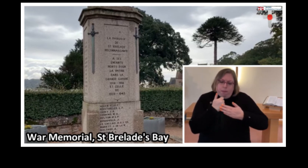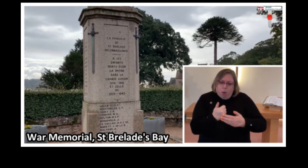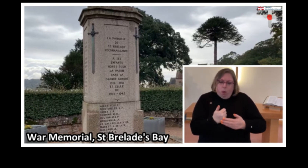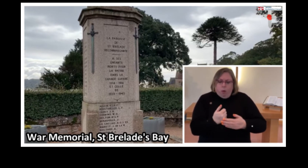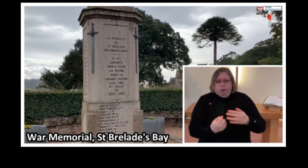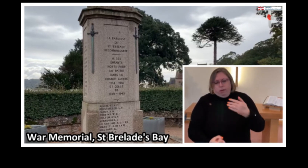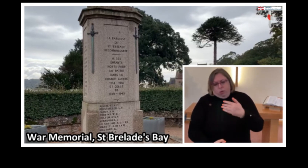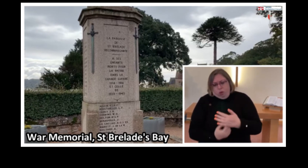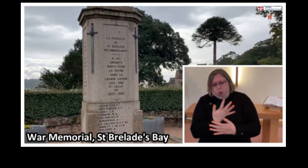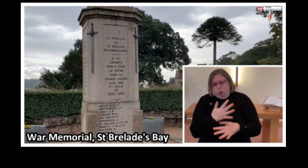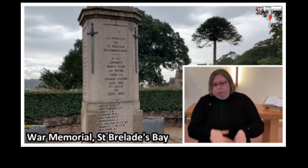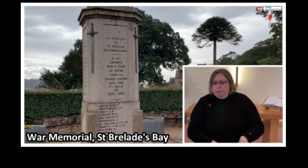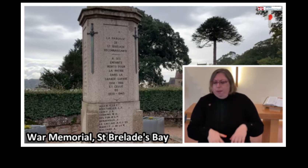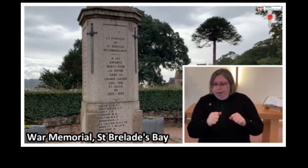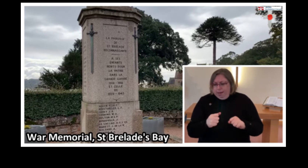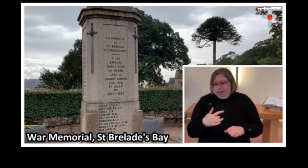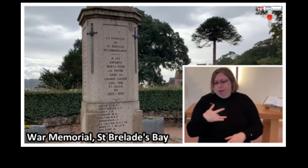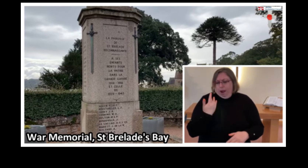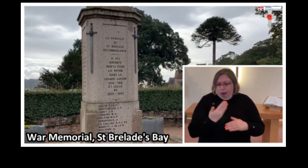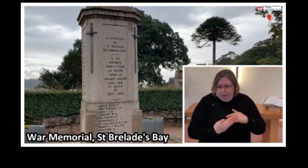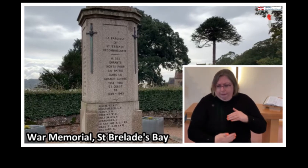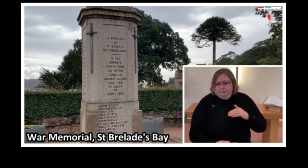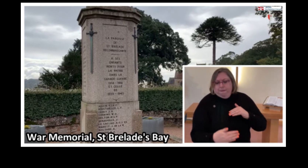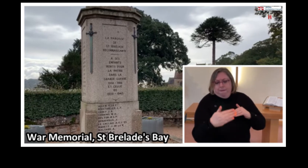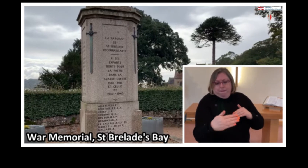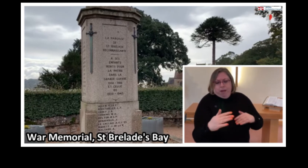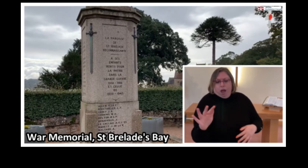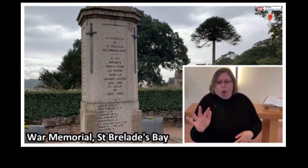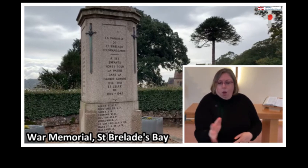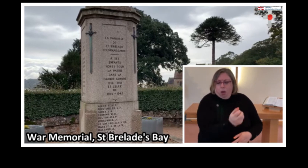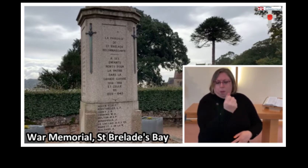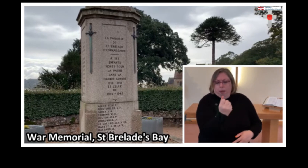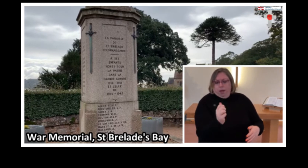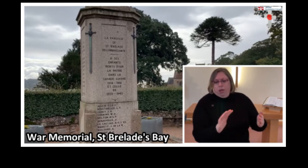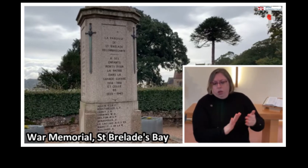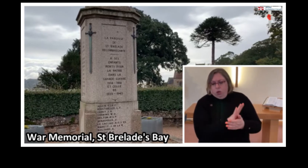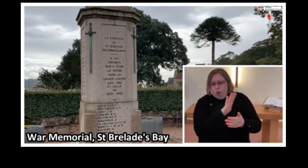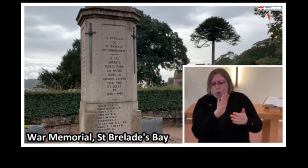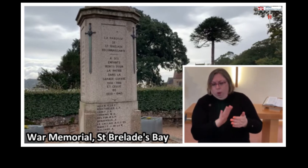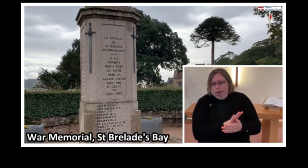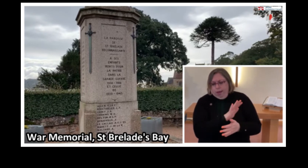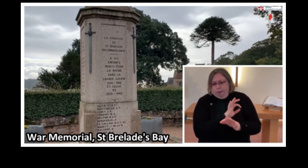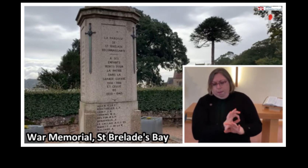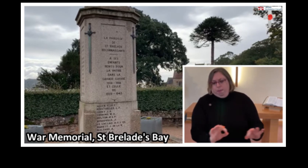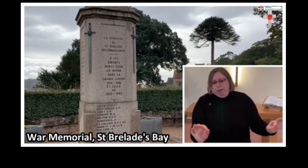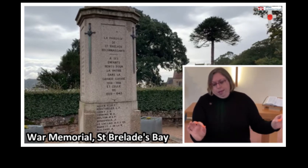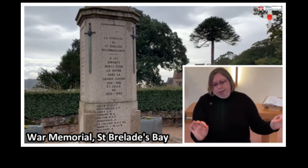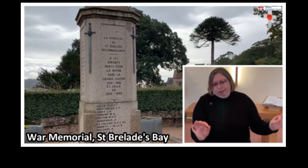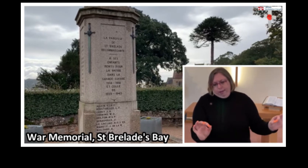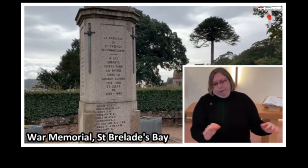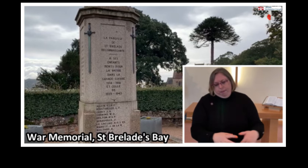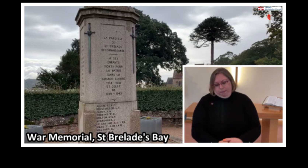beginnings of hope, of joy and forgiveness.